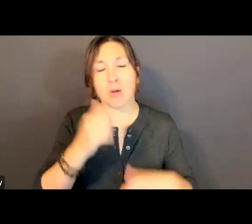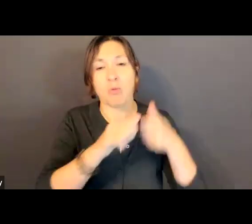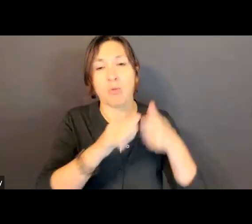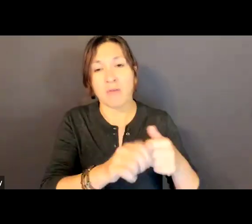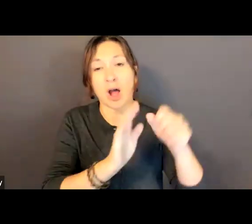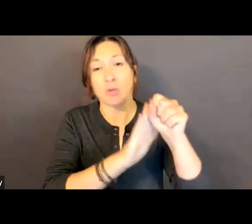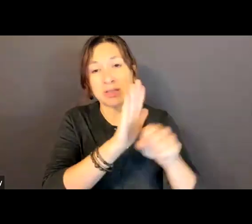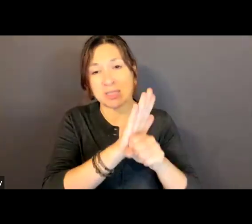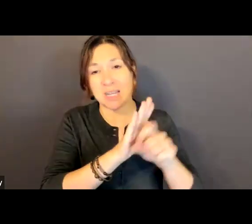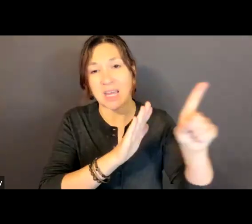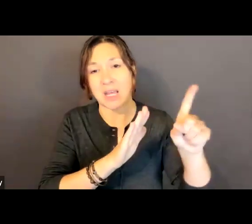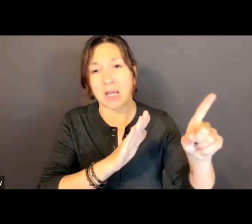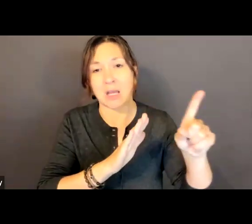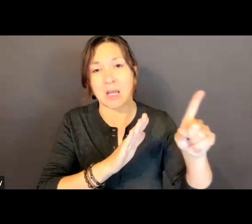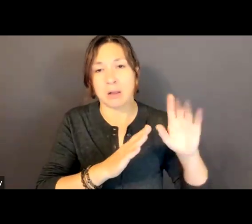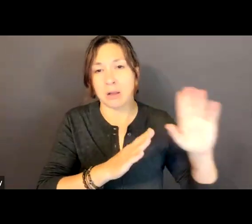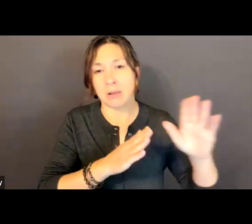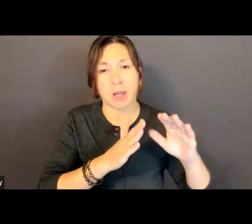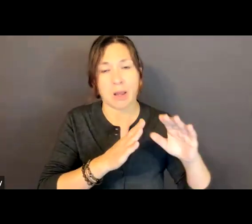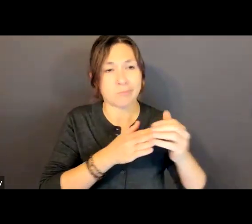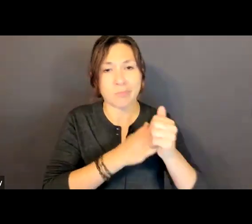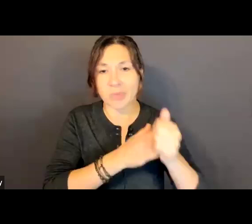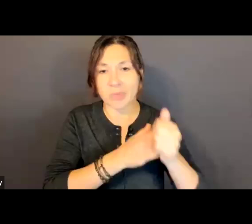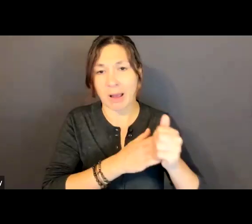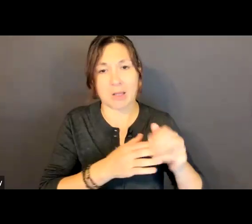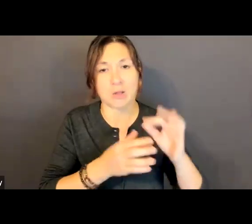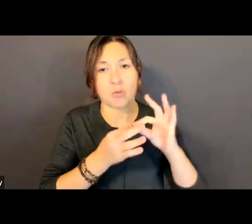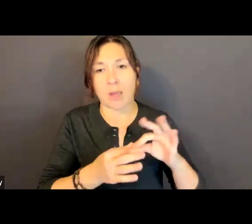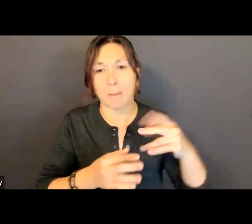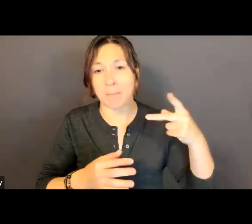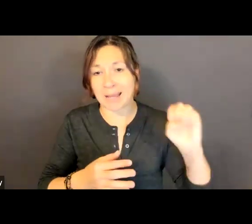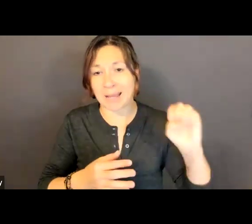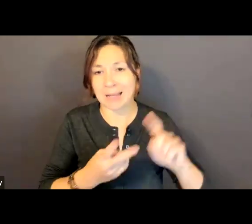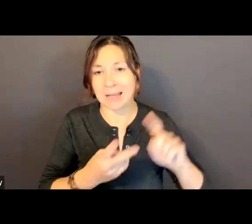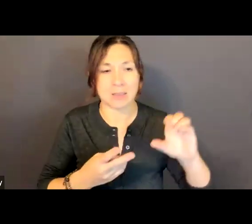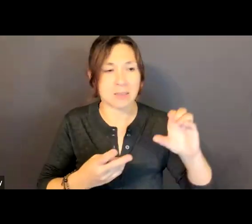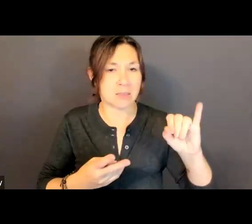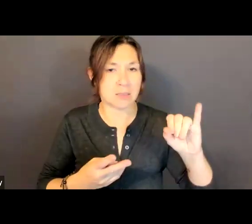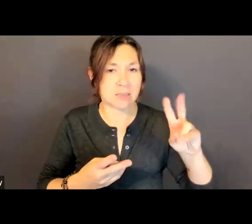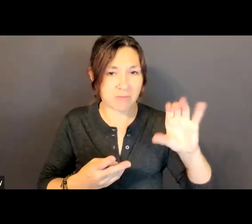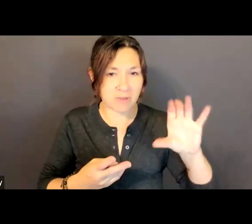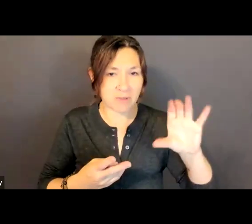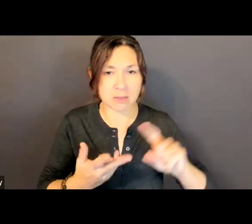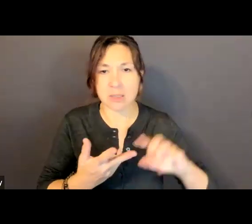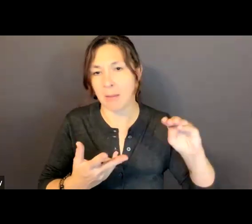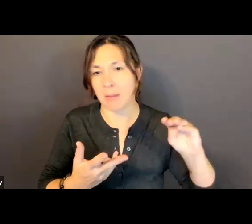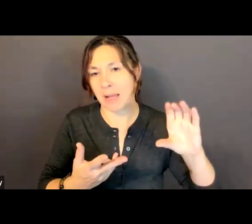guidelines around physical education, civics, and MCAS 10th grade passing